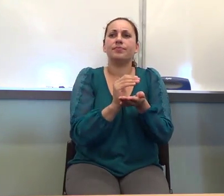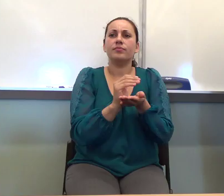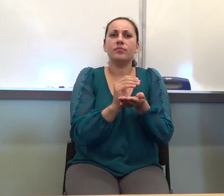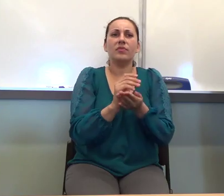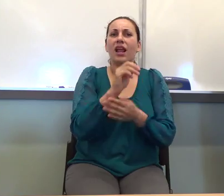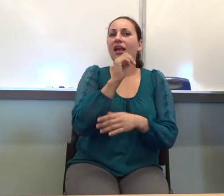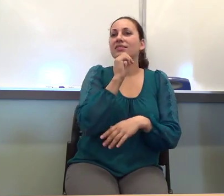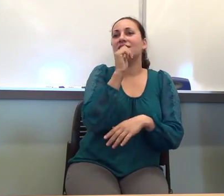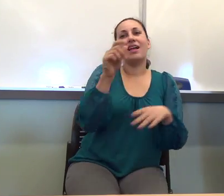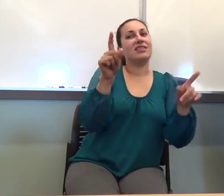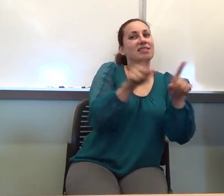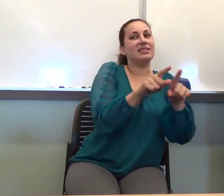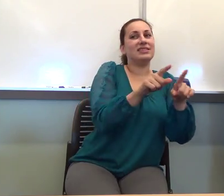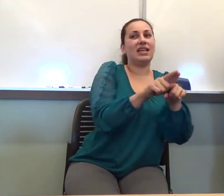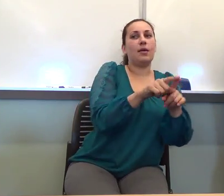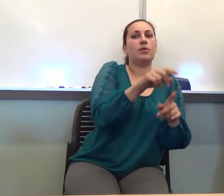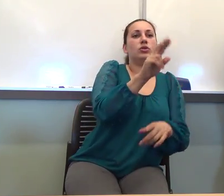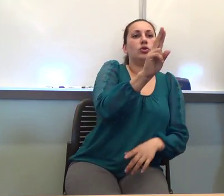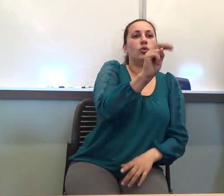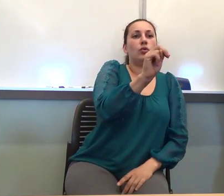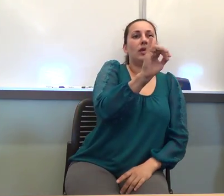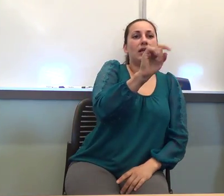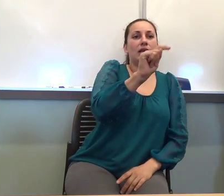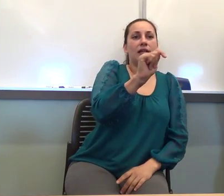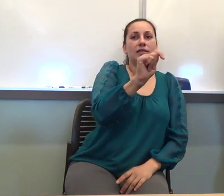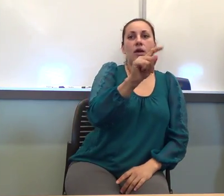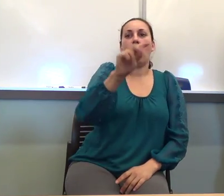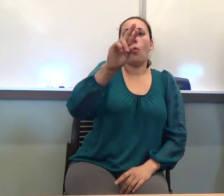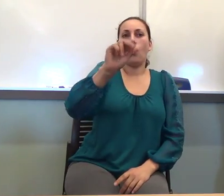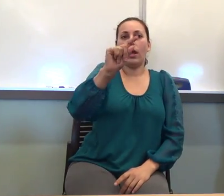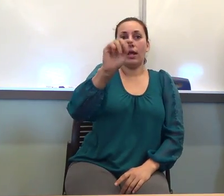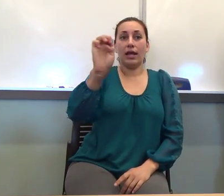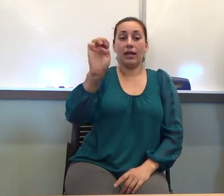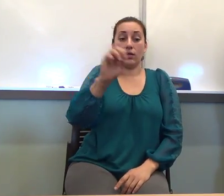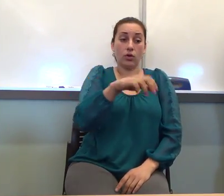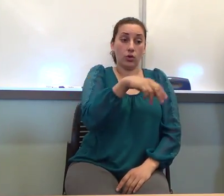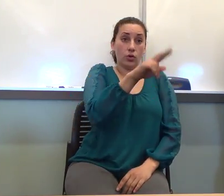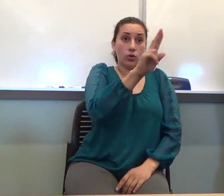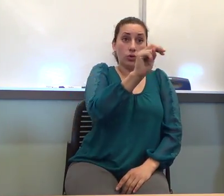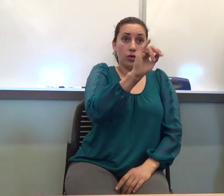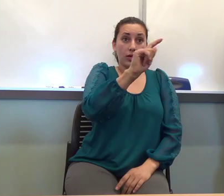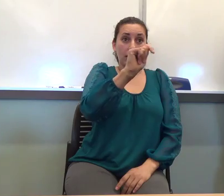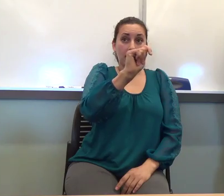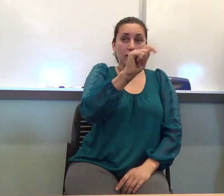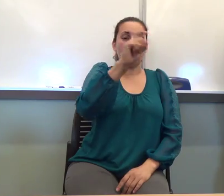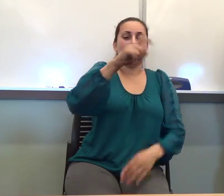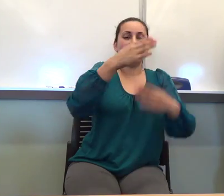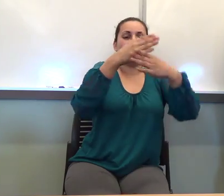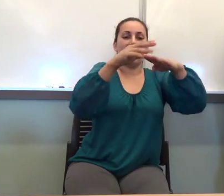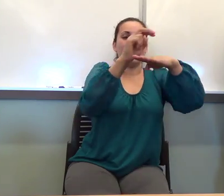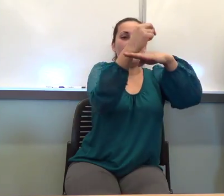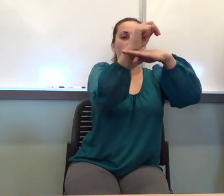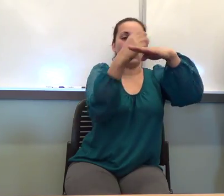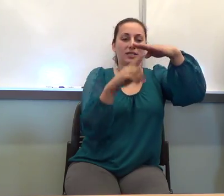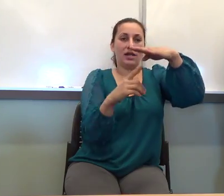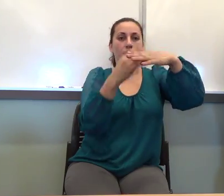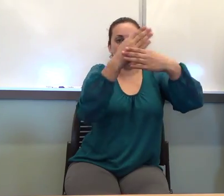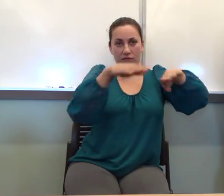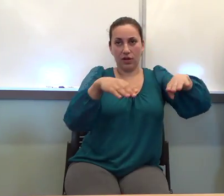rate. Okay, for a unit rate, you'd have to divide top and bottom by 8 to get a 1 down there. That would be the unit rate.